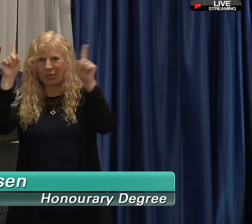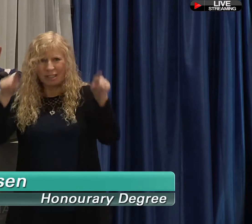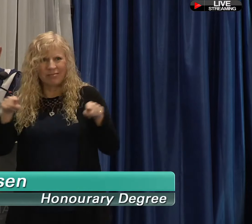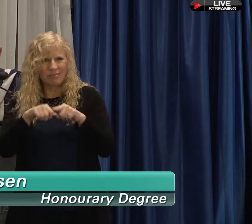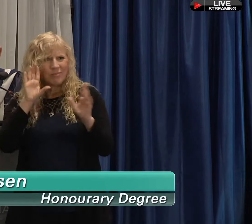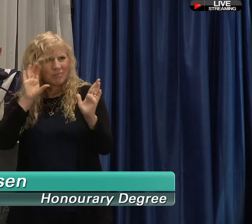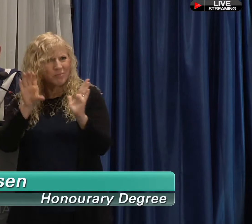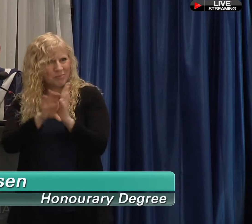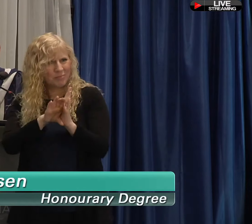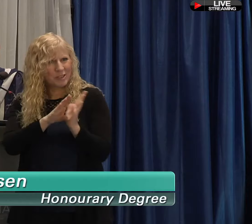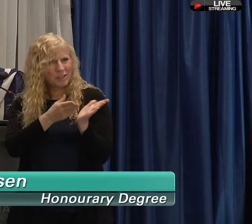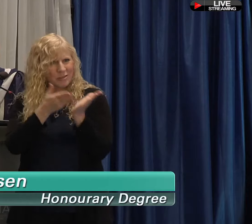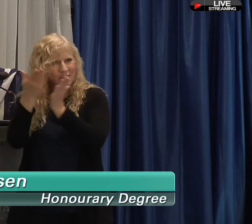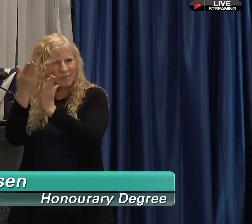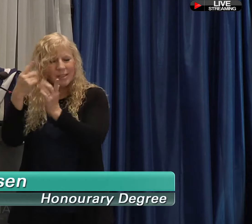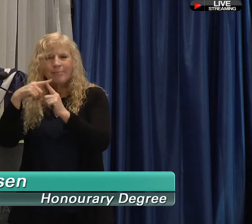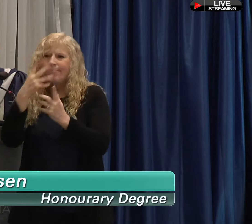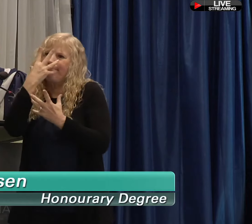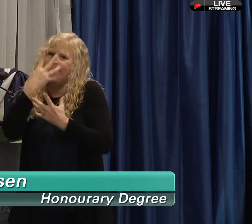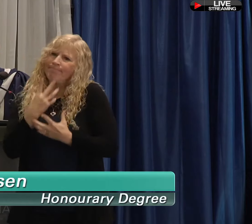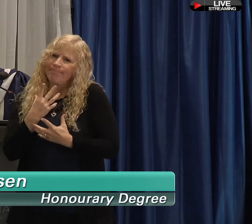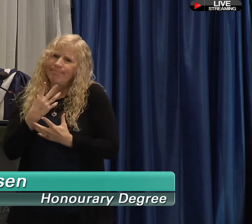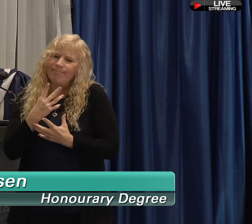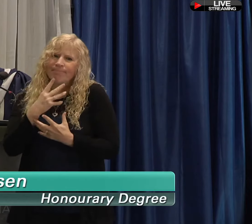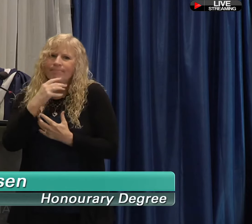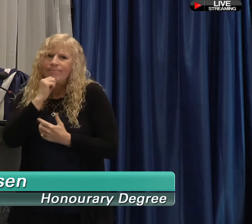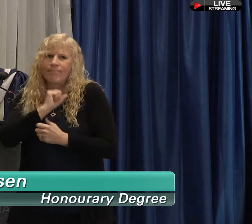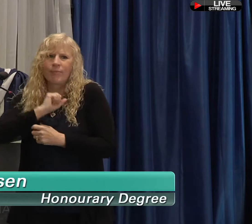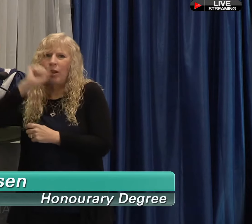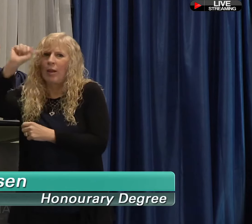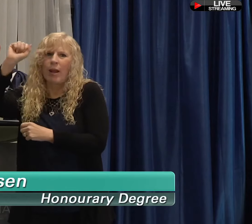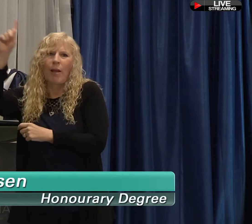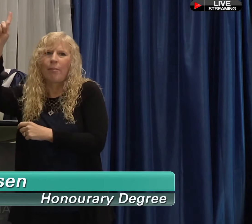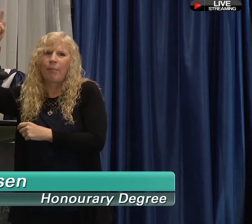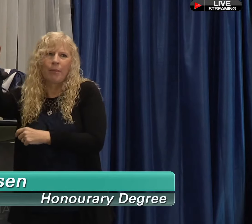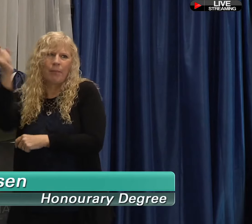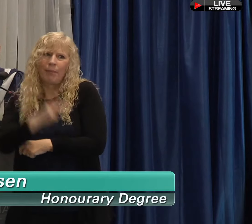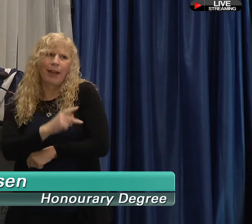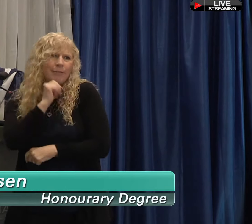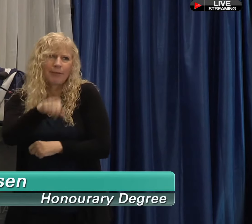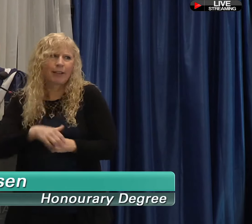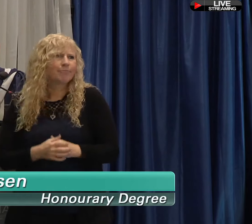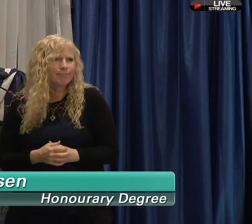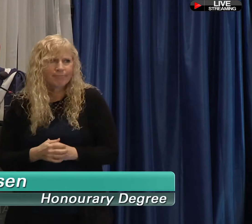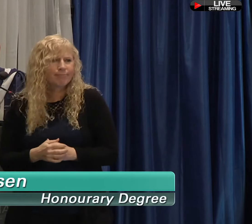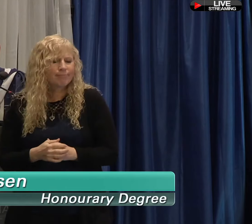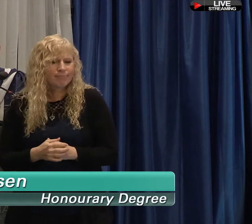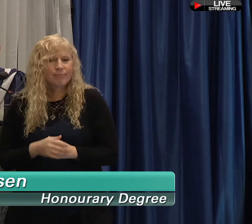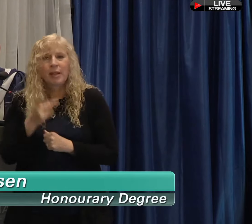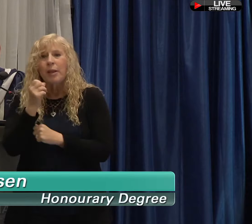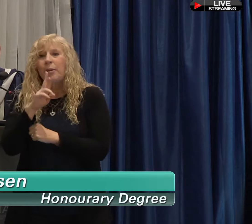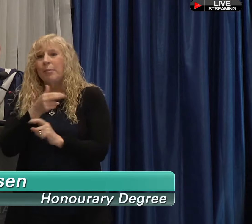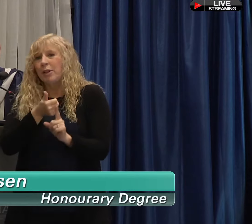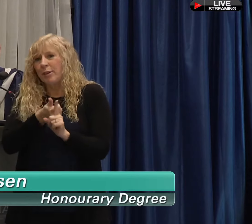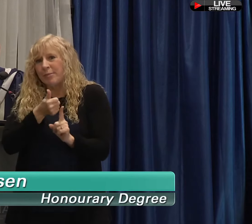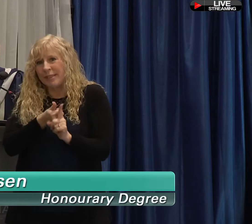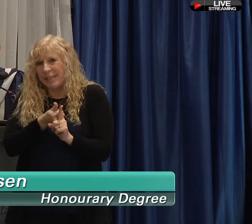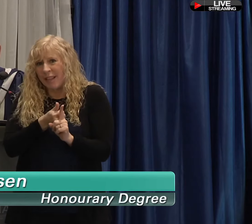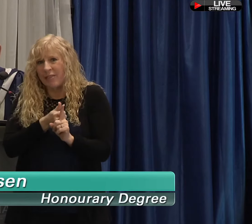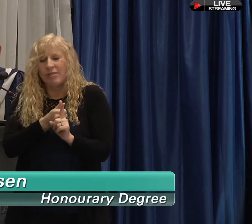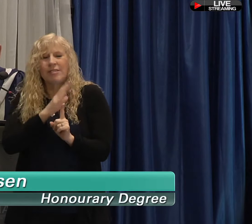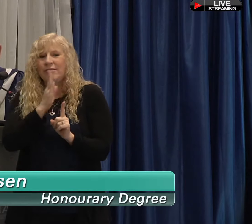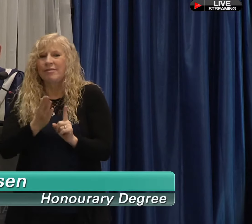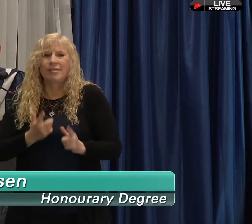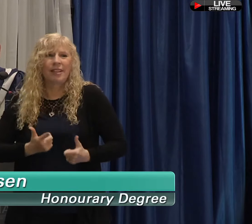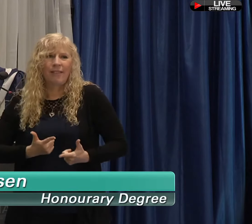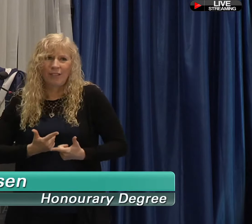Sadly, Peter's drawing did not make it back from space, and Peter himself never lived